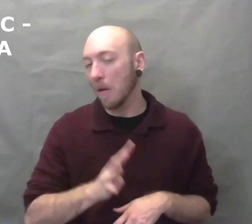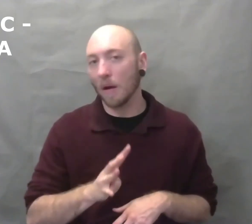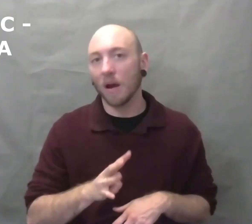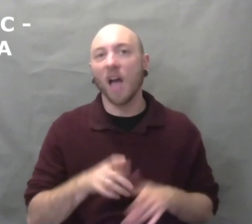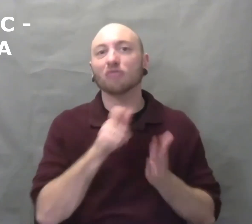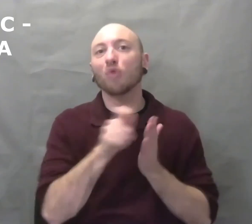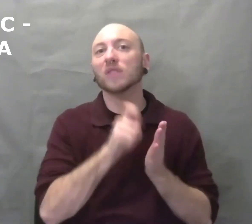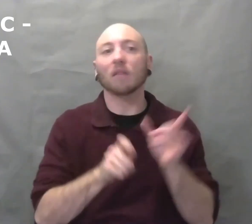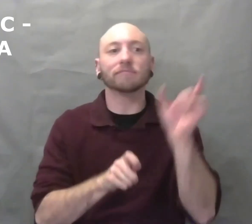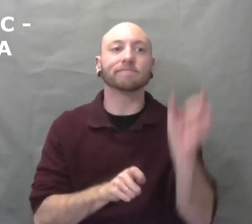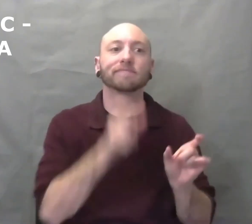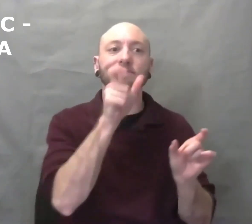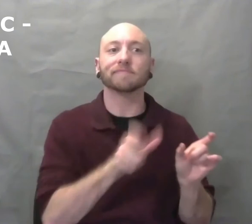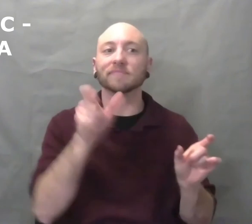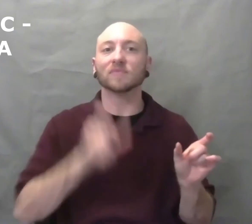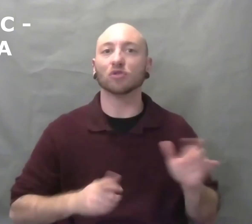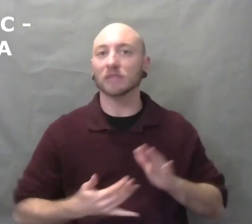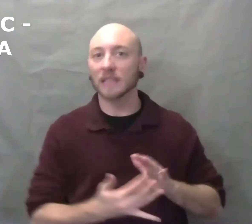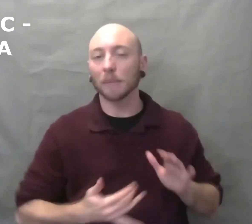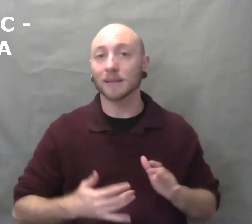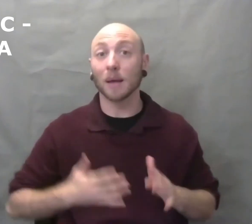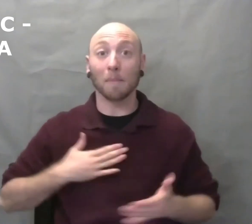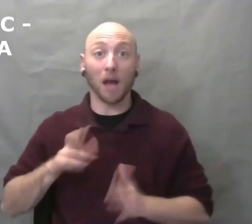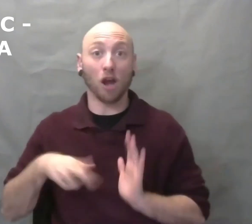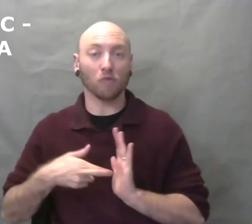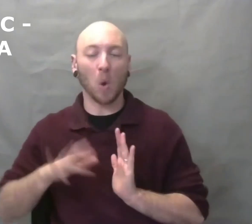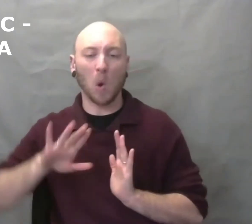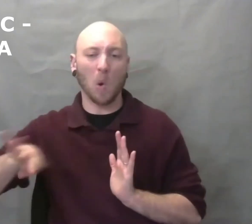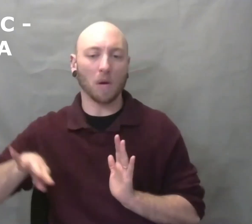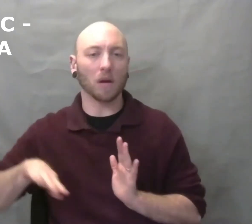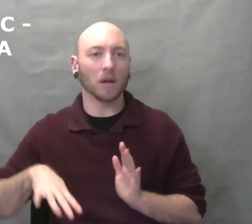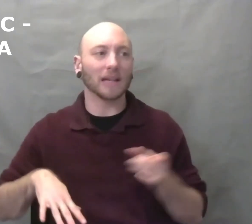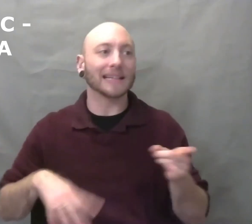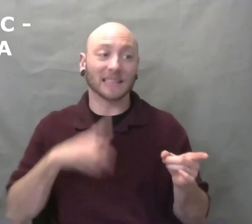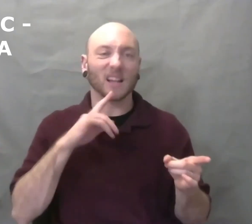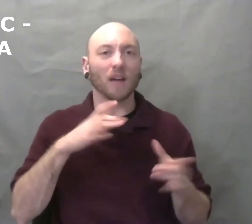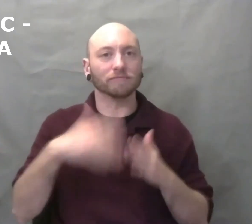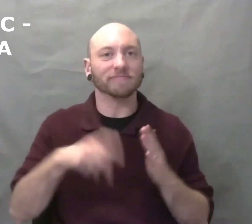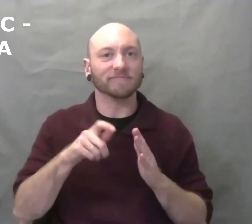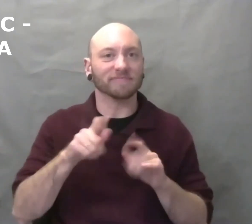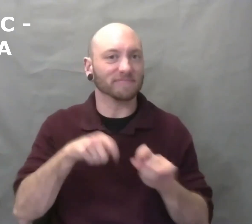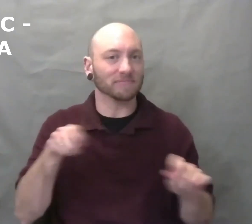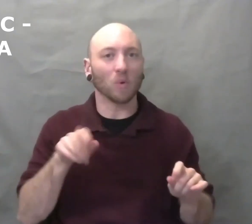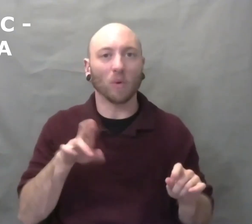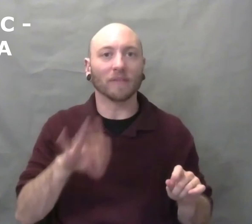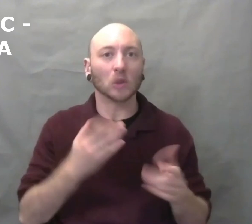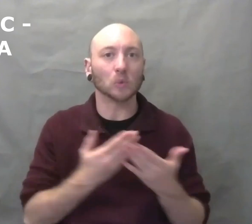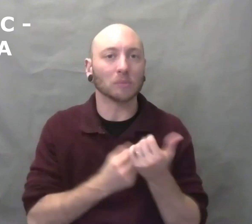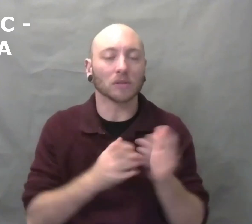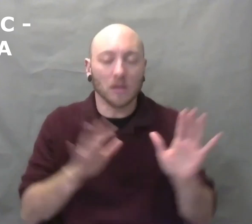sponsor says either do it or find a new sponsor. I was like, fuck, I don't want to start again. So sat down 4 hours and found my part and all that. And